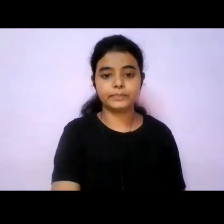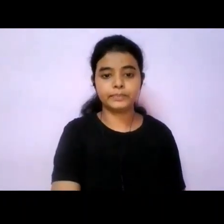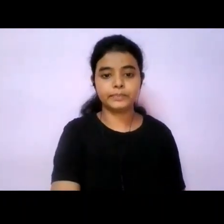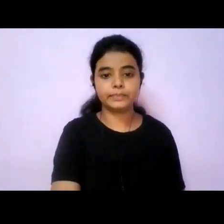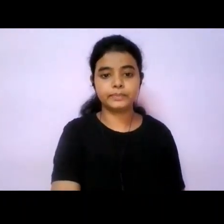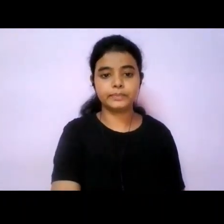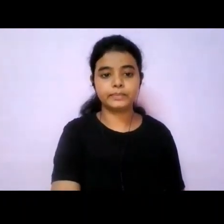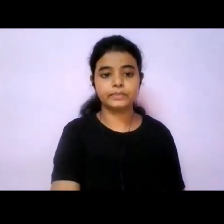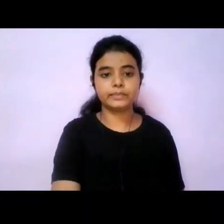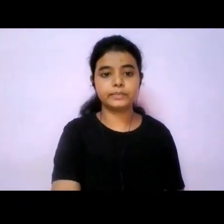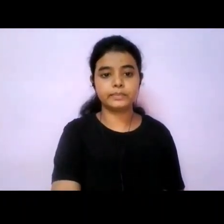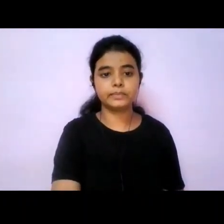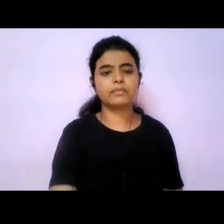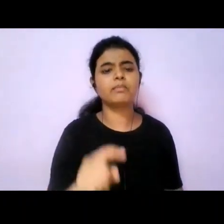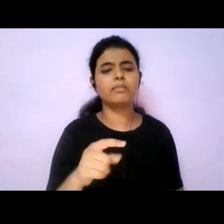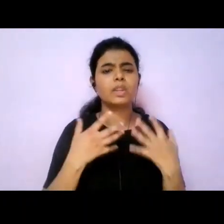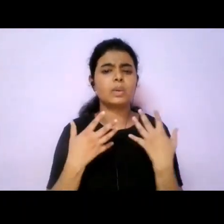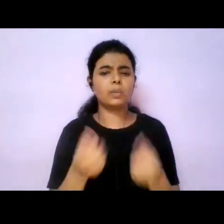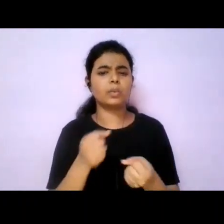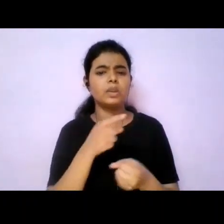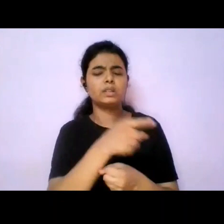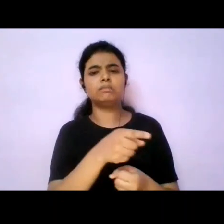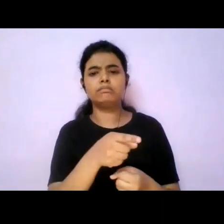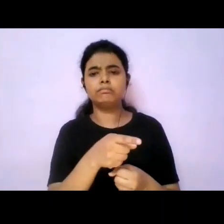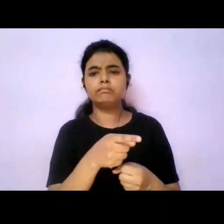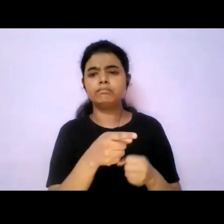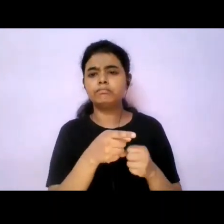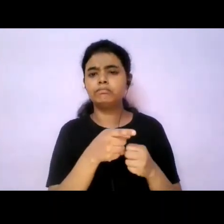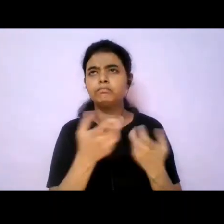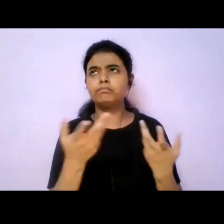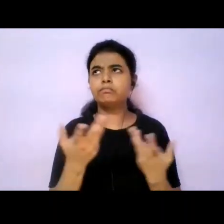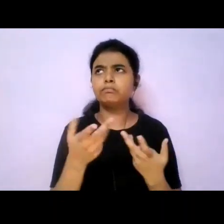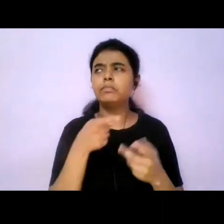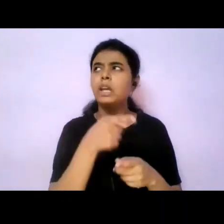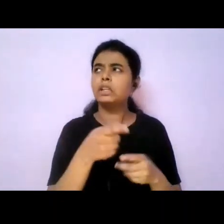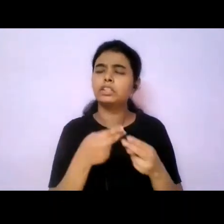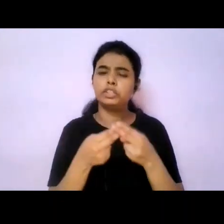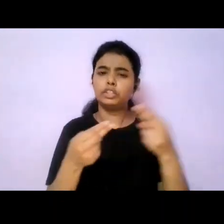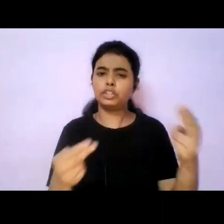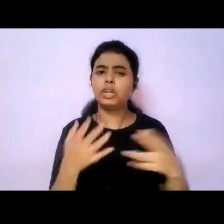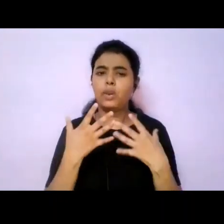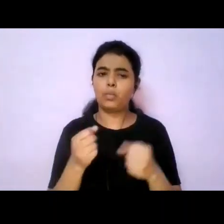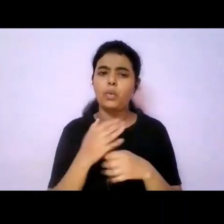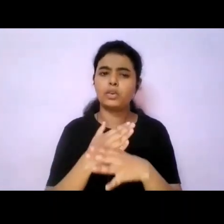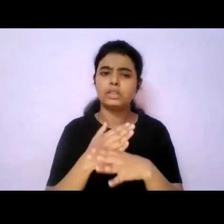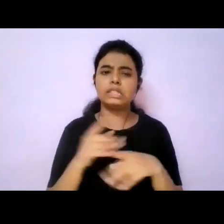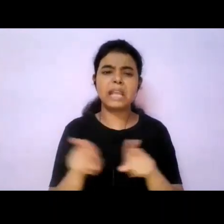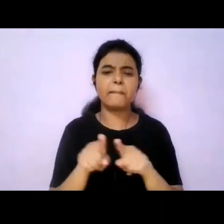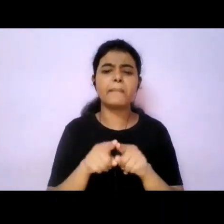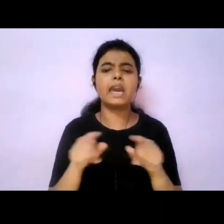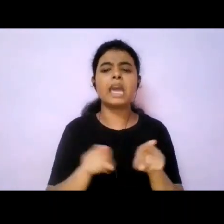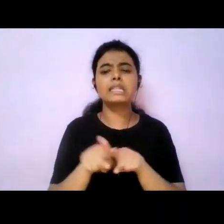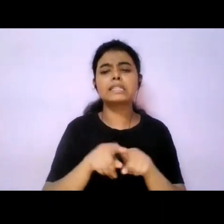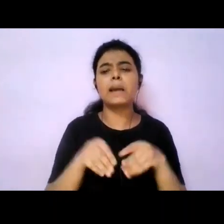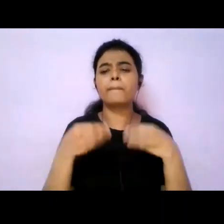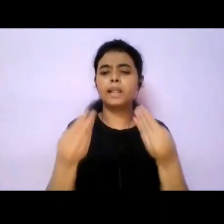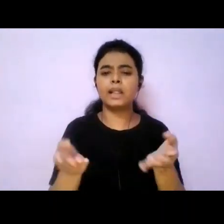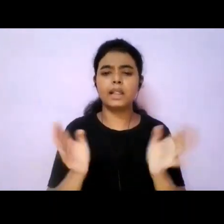And I want to tell this story to show you, if you like, to give you an example of